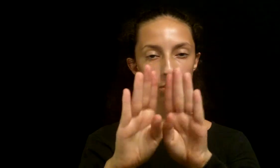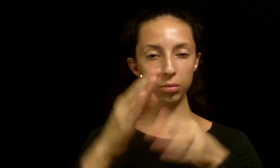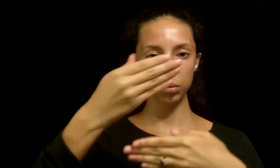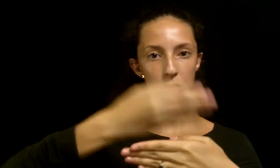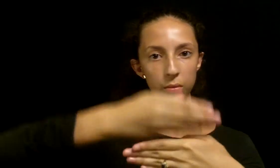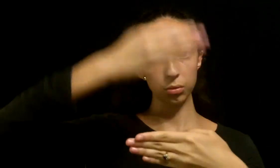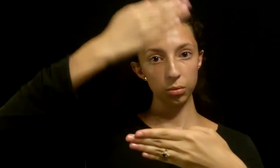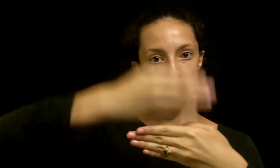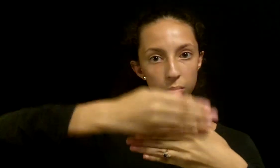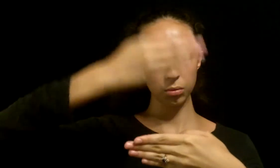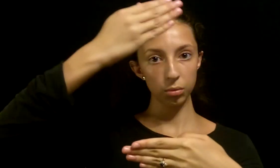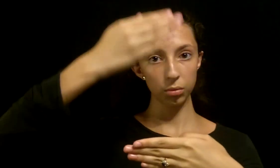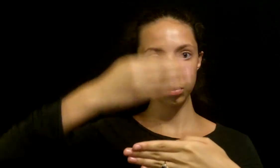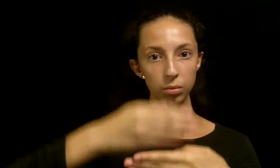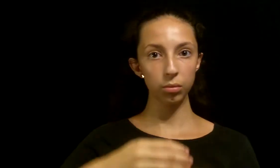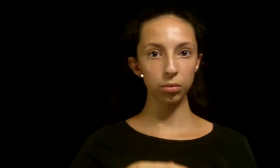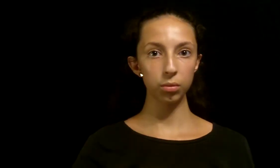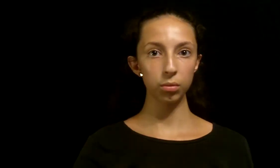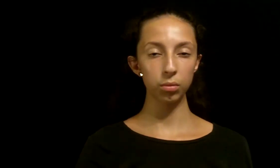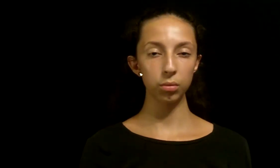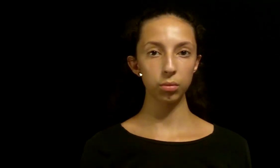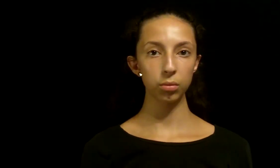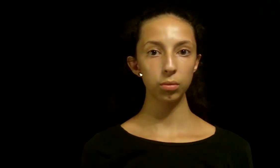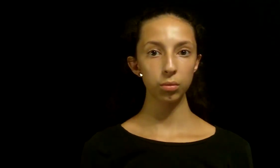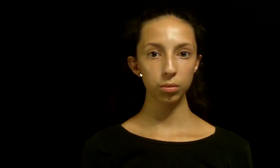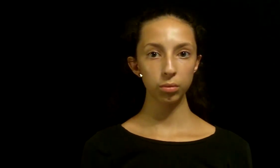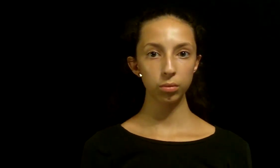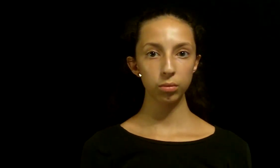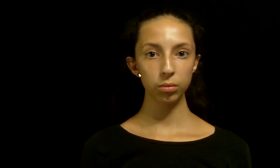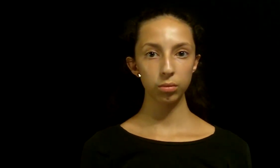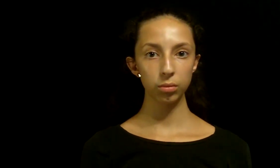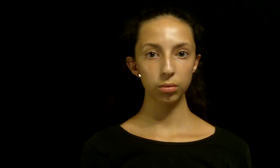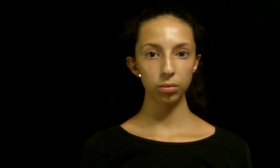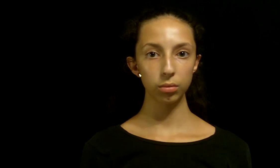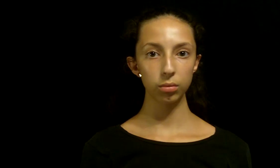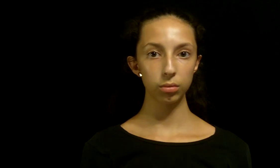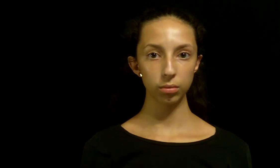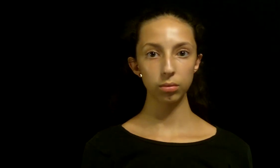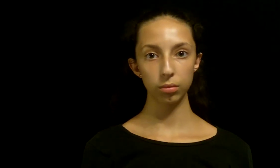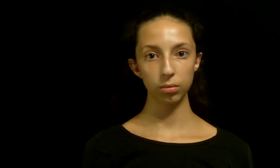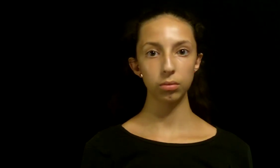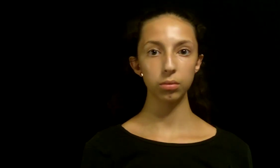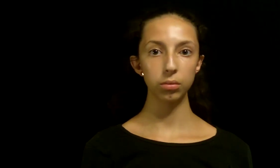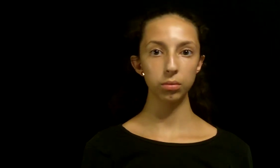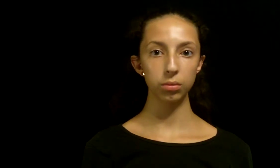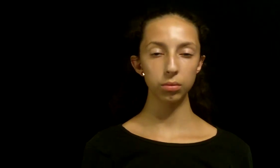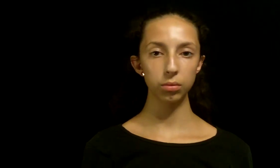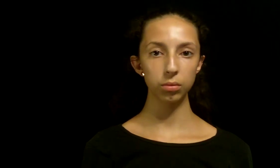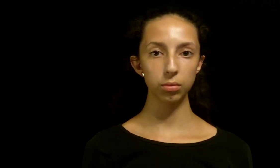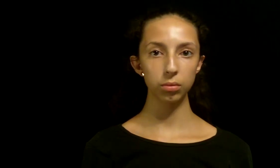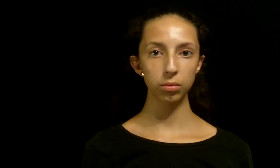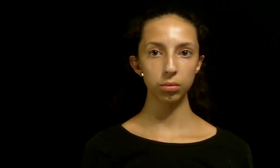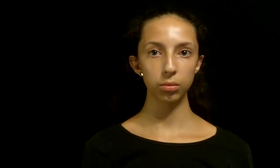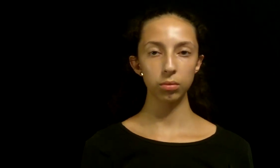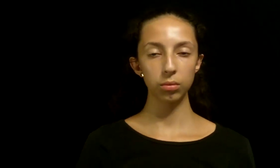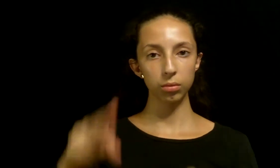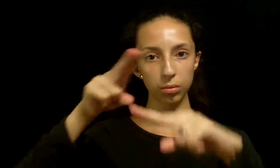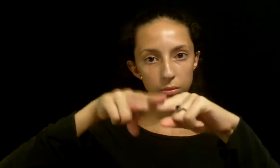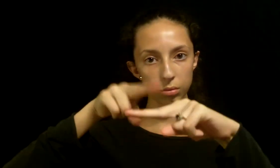window. You notice those were all double movements. So the difference between chair